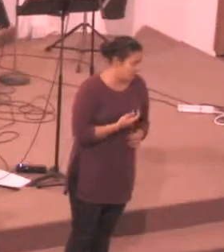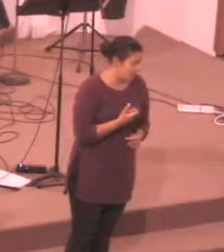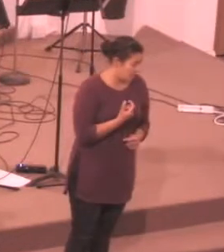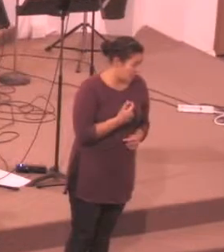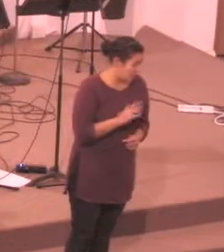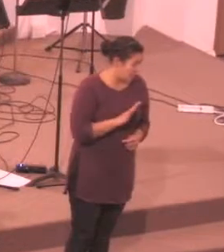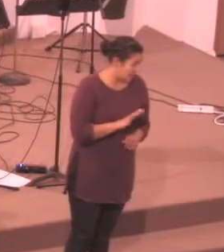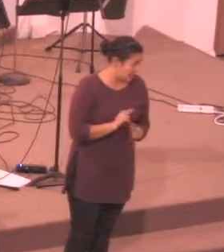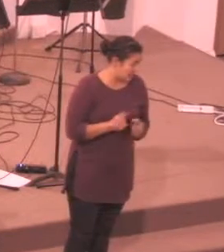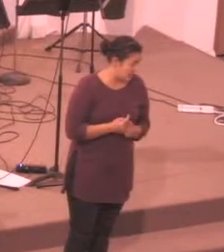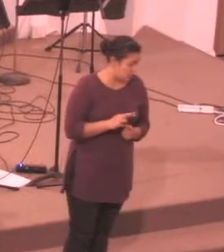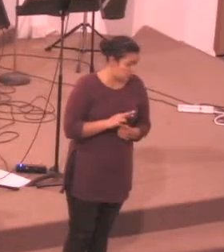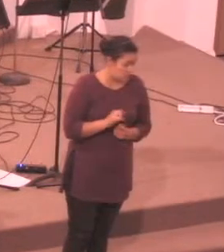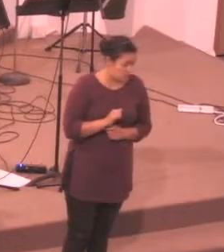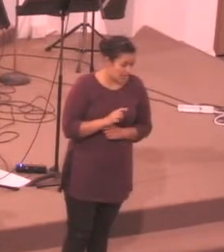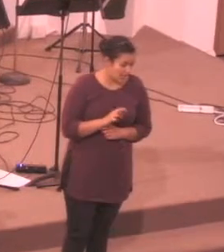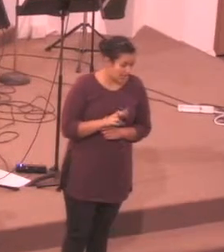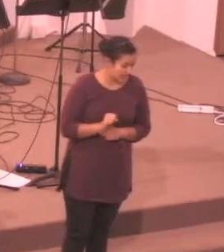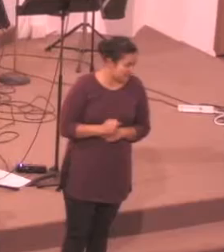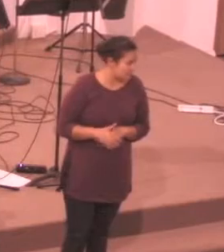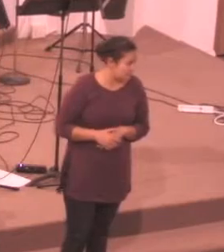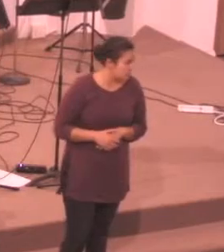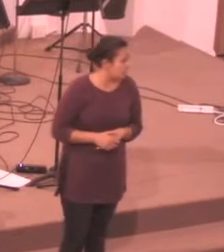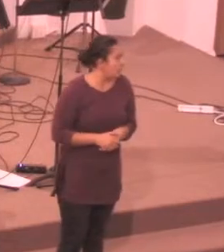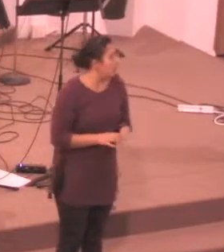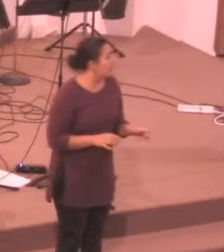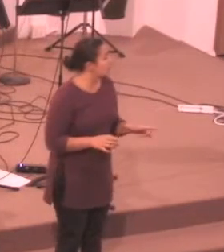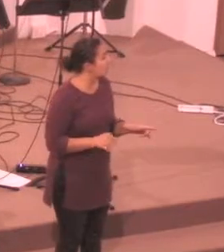And of course, as long as we win, we're thankful.